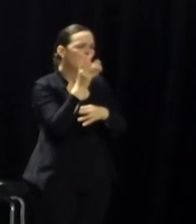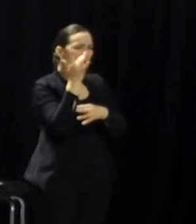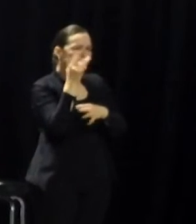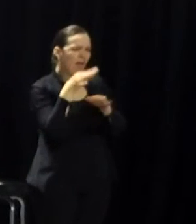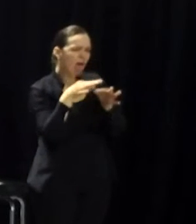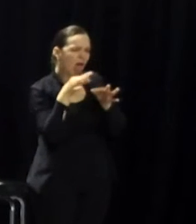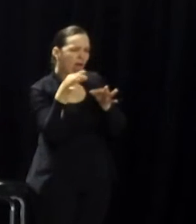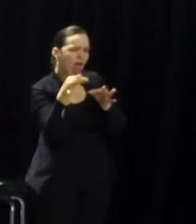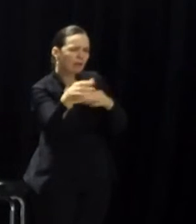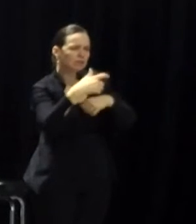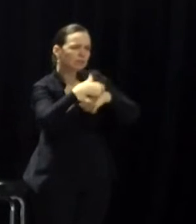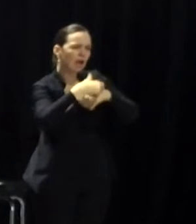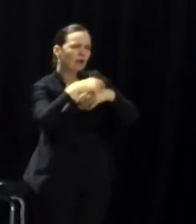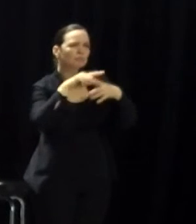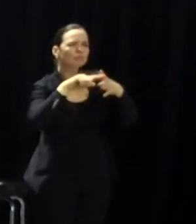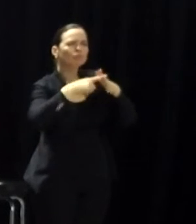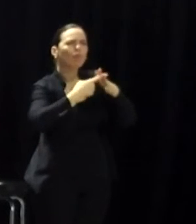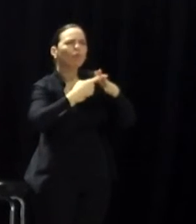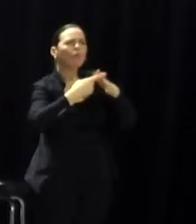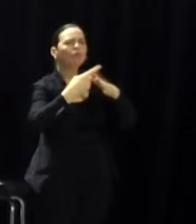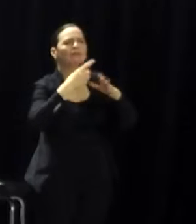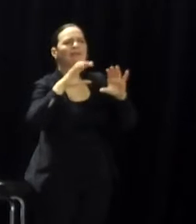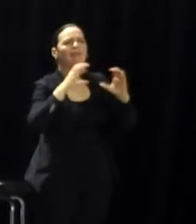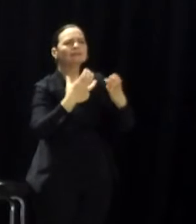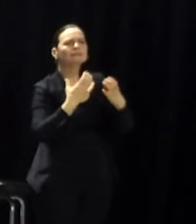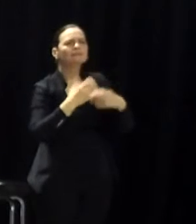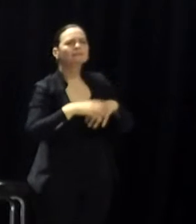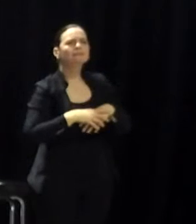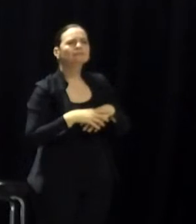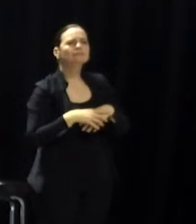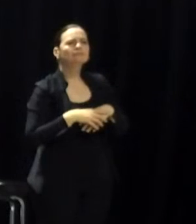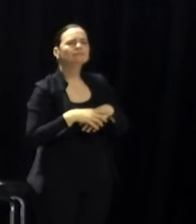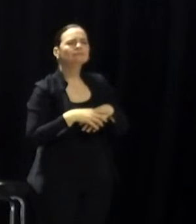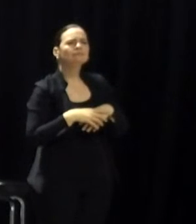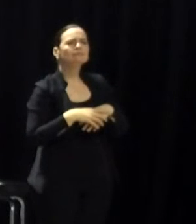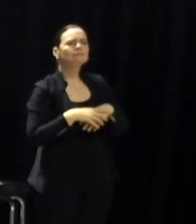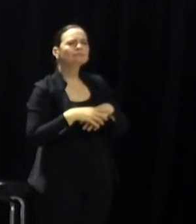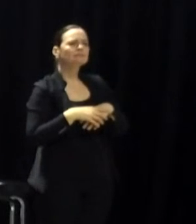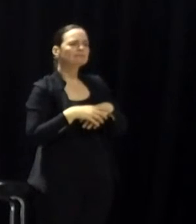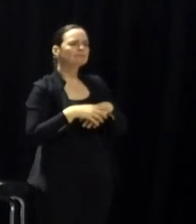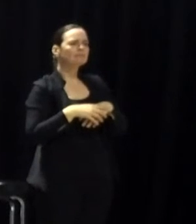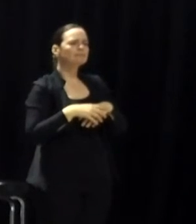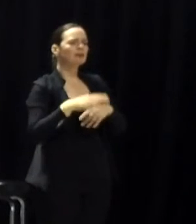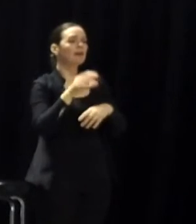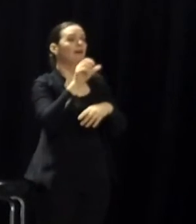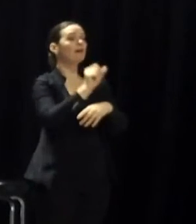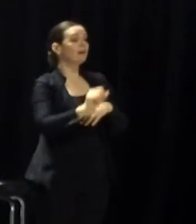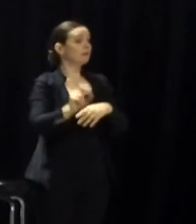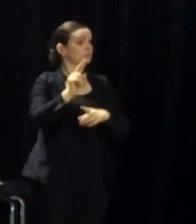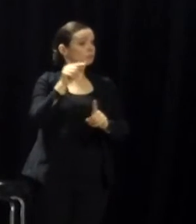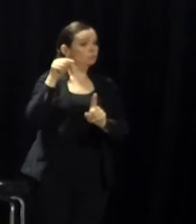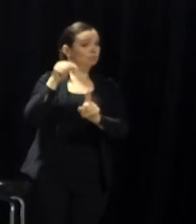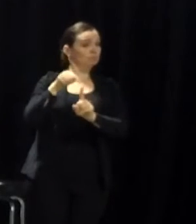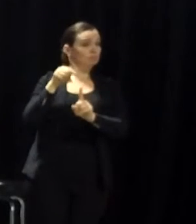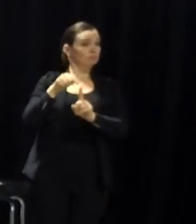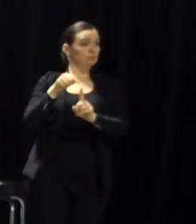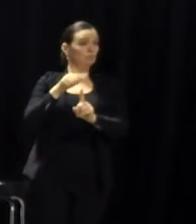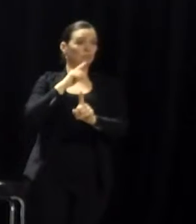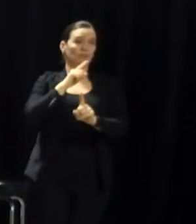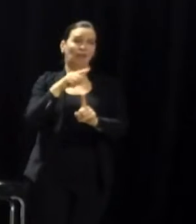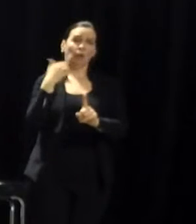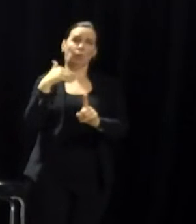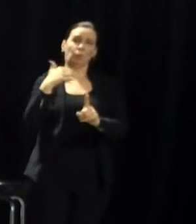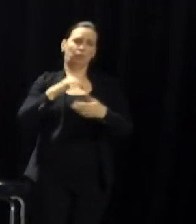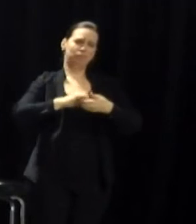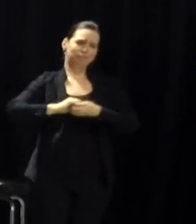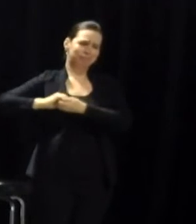again if things take a turn? Yeah, I think the university's been very strong partners on this, working with